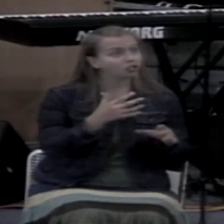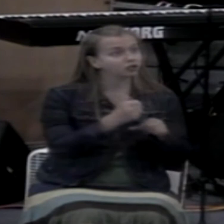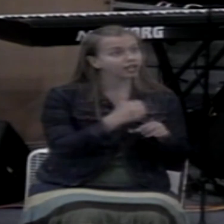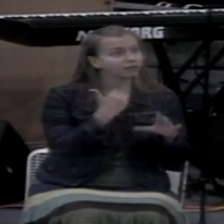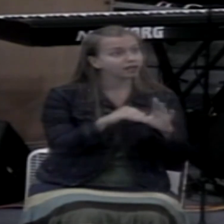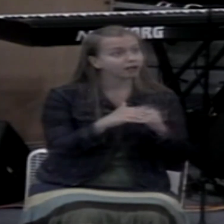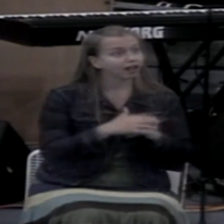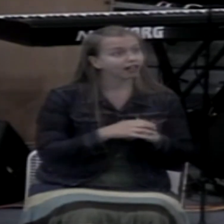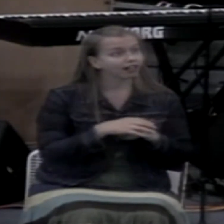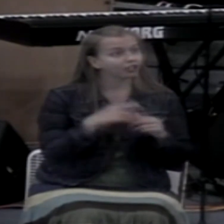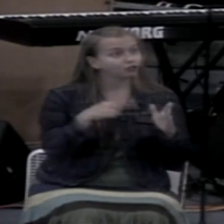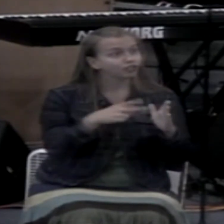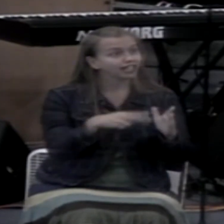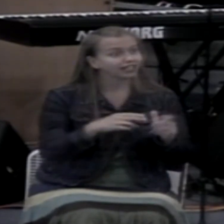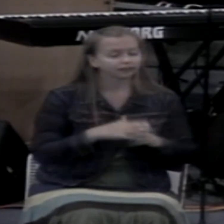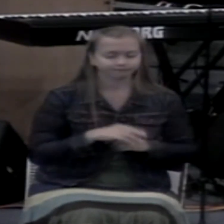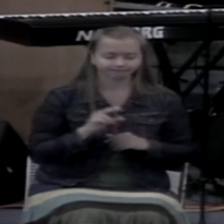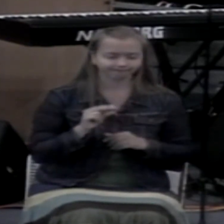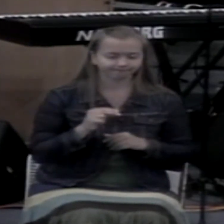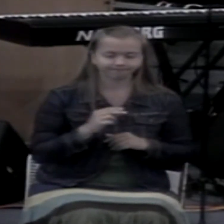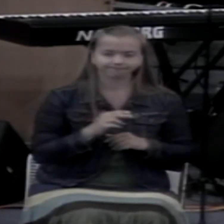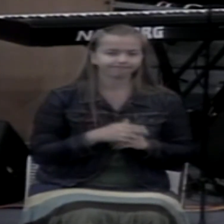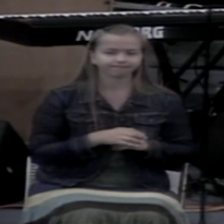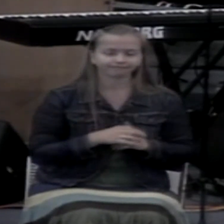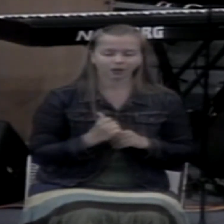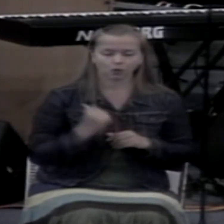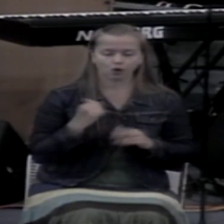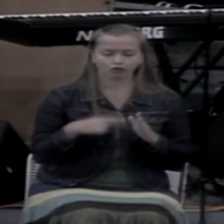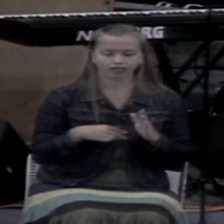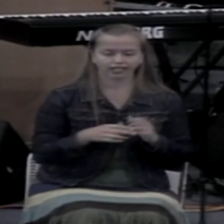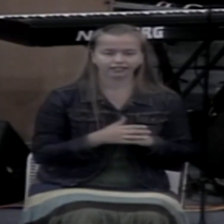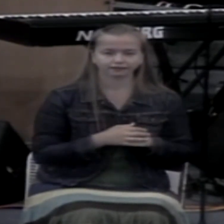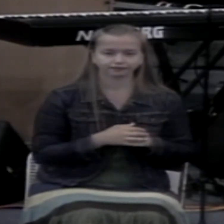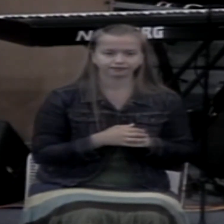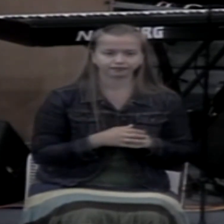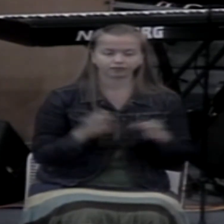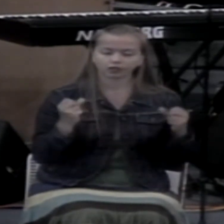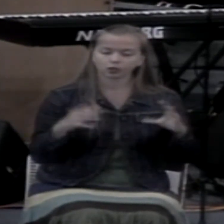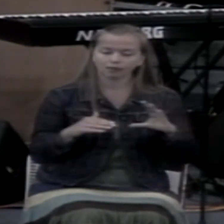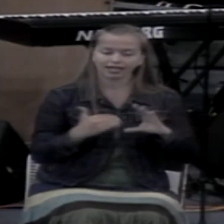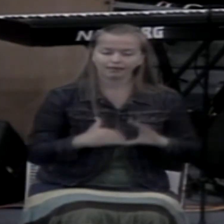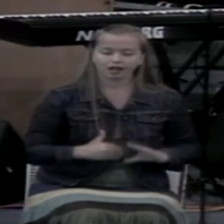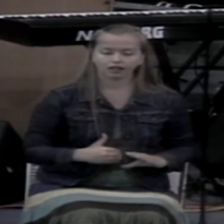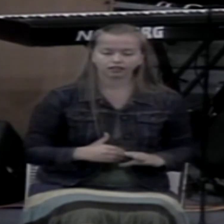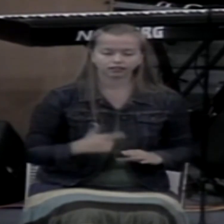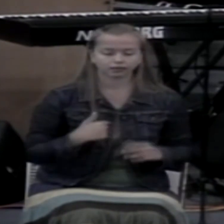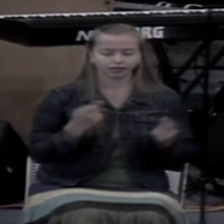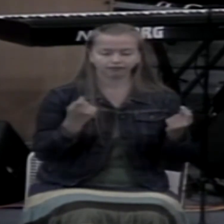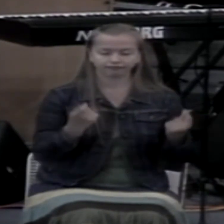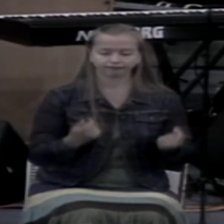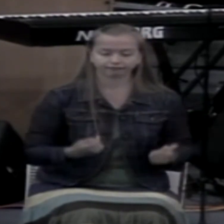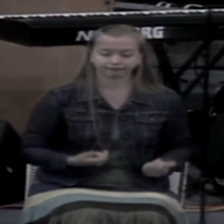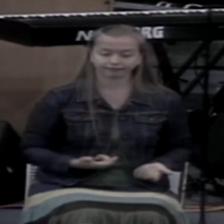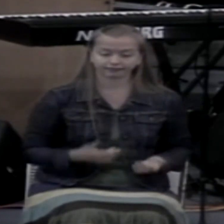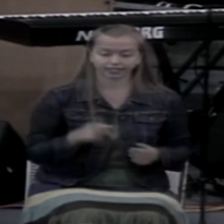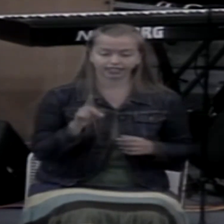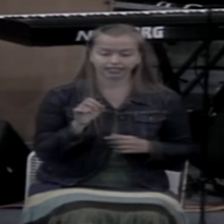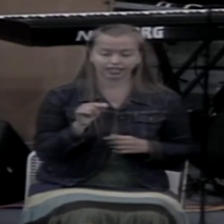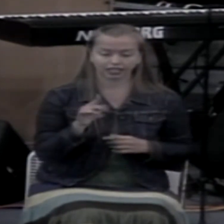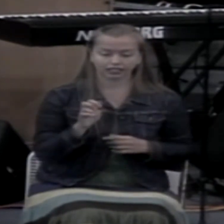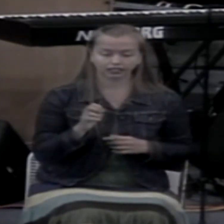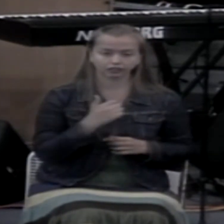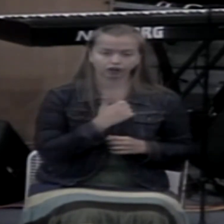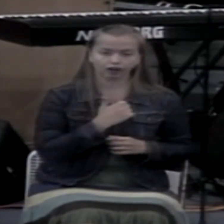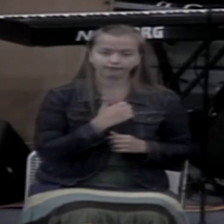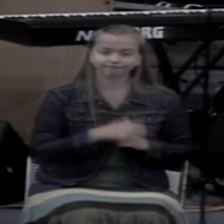them. It's not good for Pastor Grant, see. It's me. It's not good for me, because